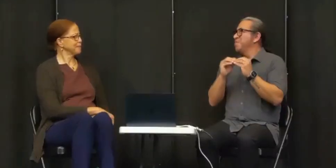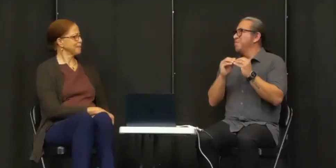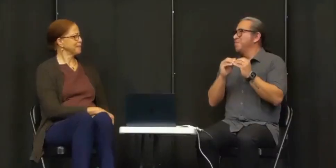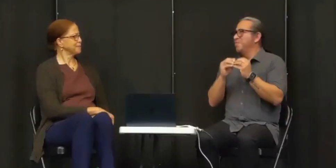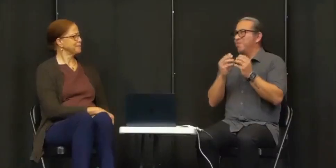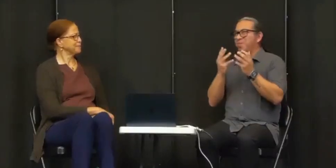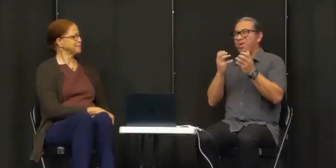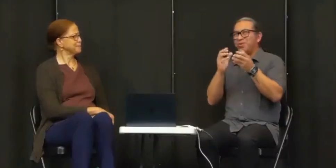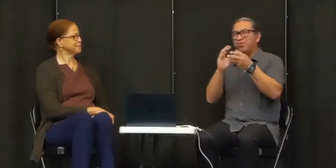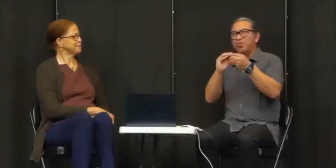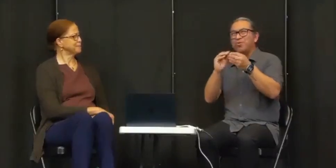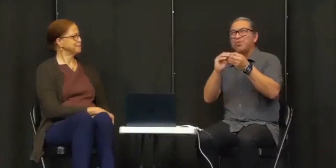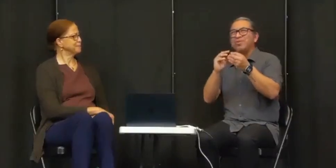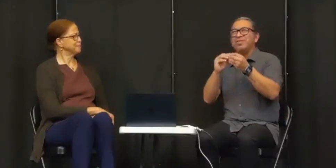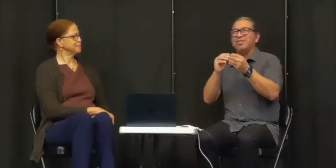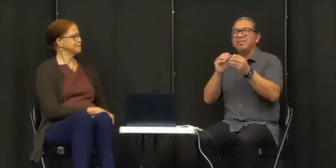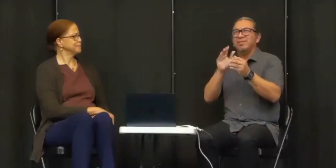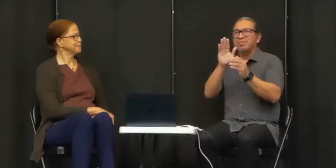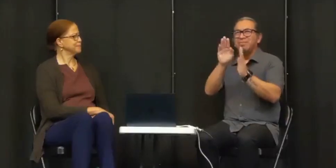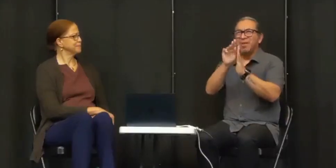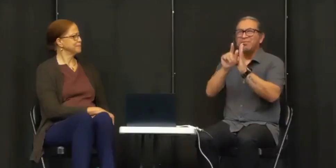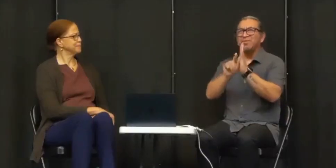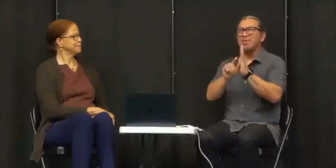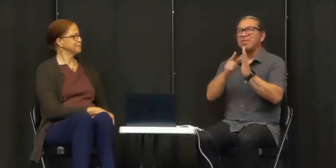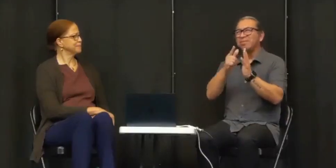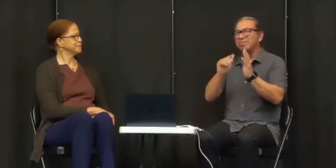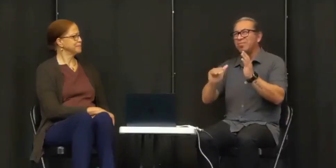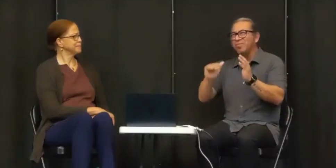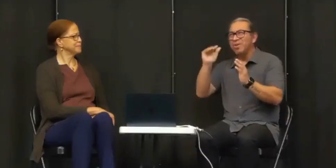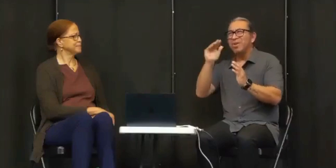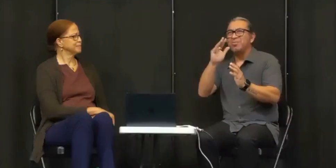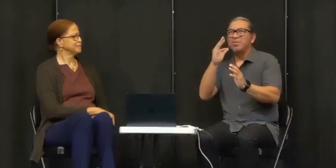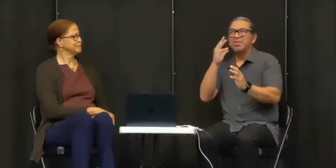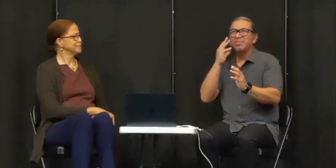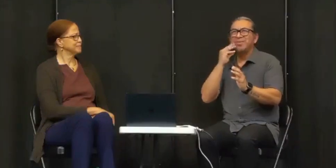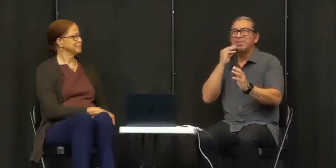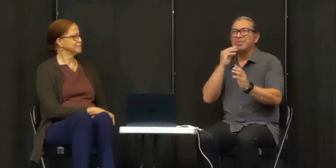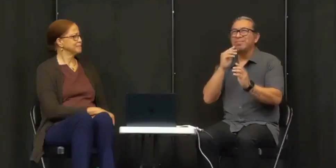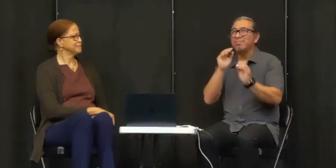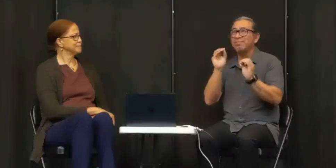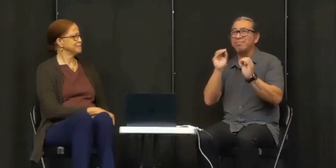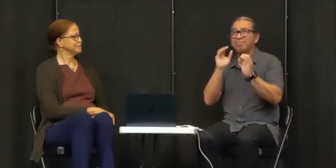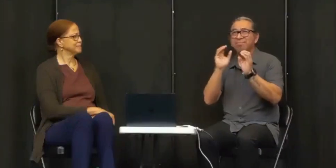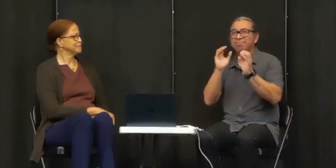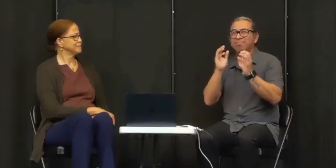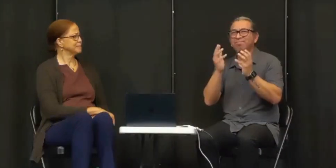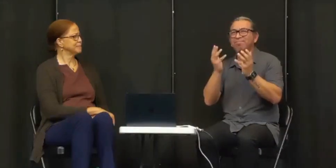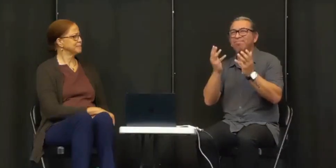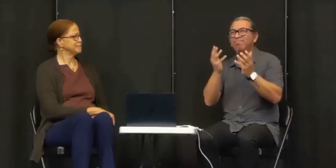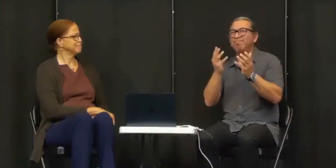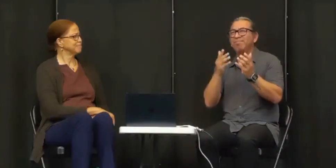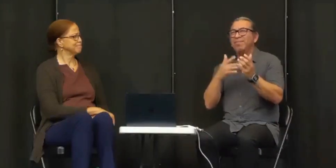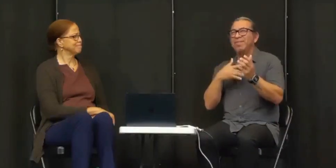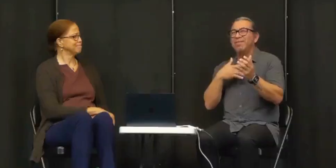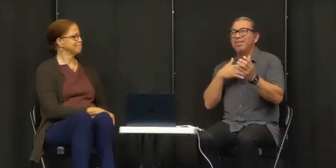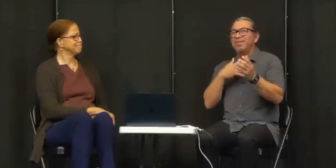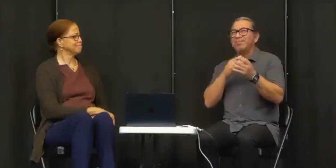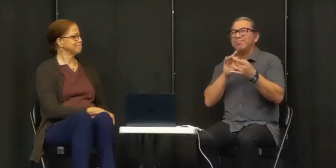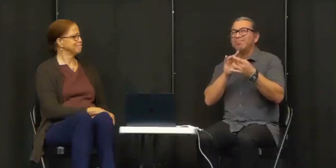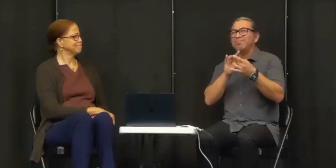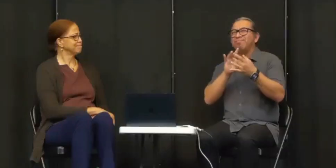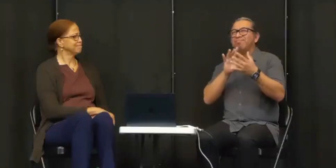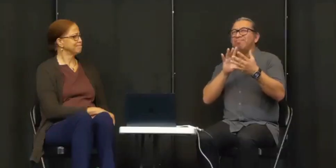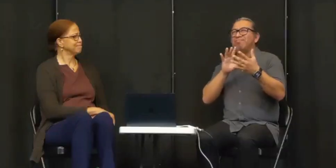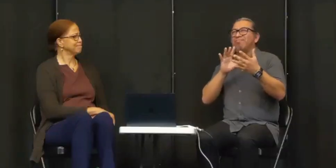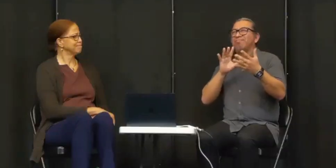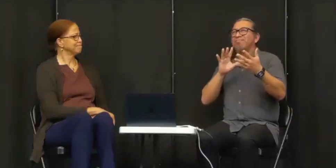It's better, you want more story, you want more connection, more history, more family awareness,